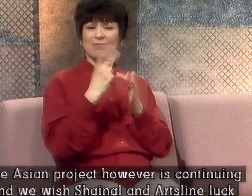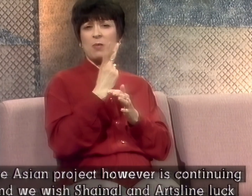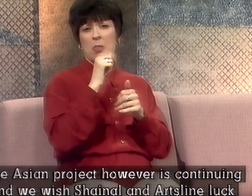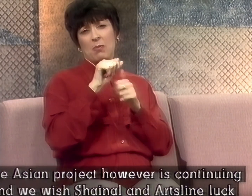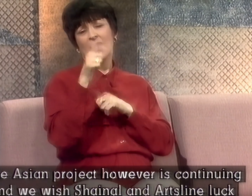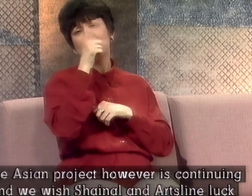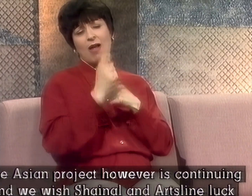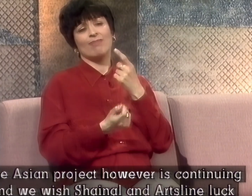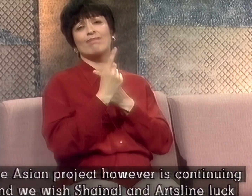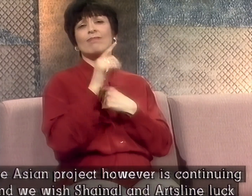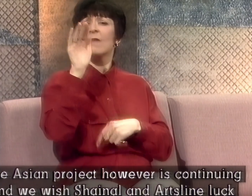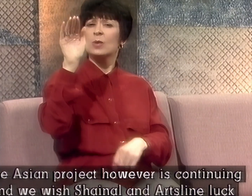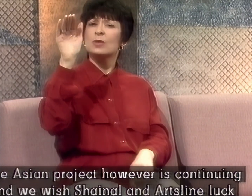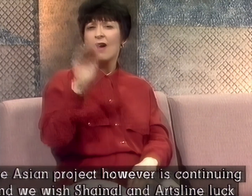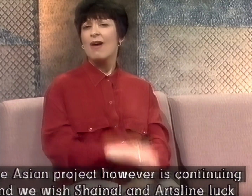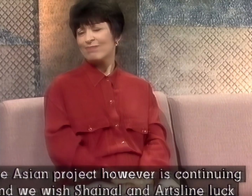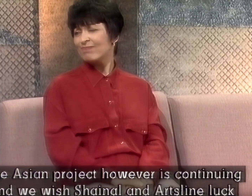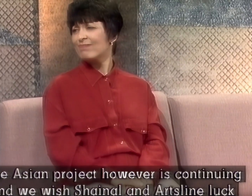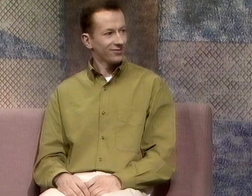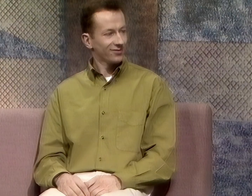and Artsline the best of luck in the future.